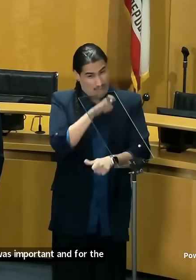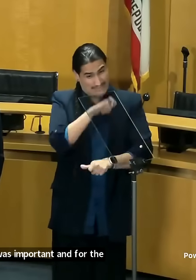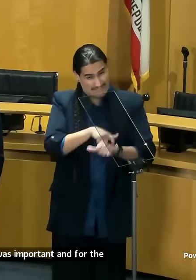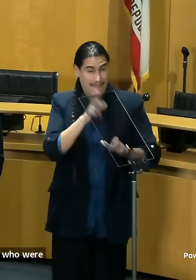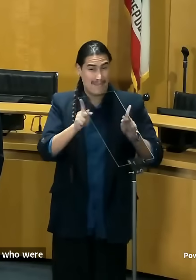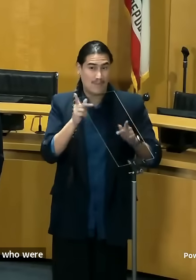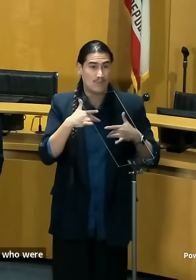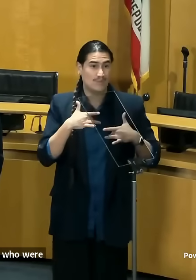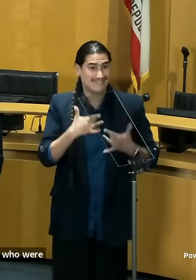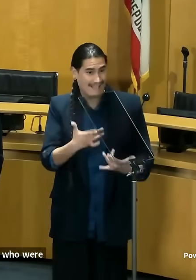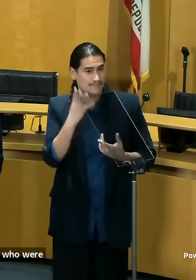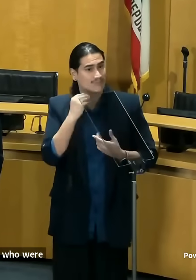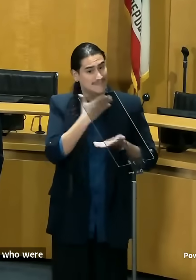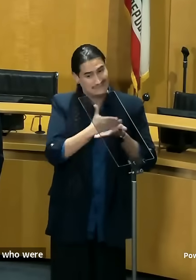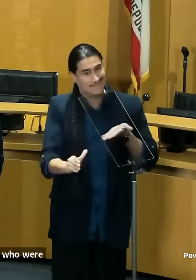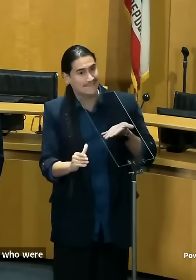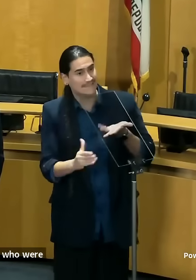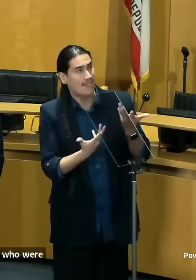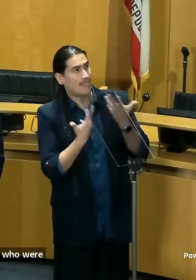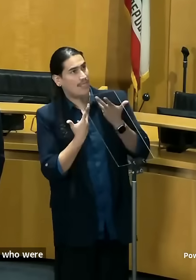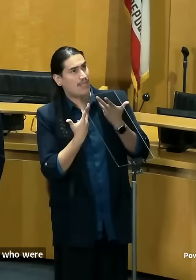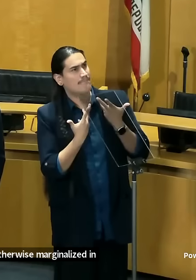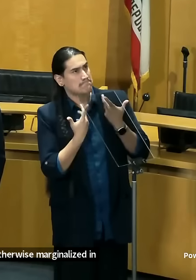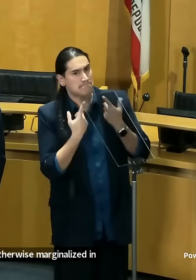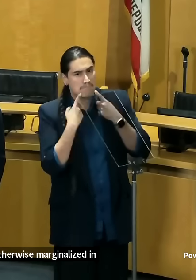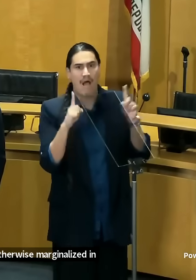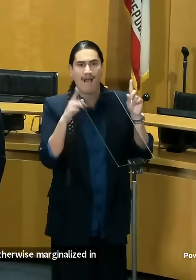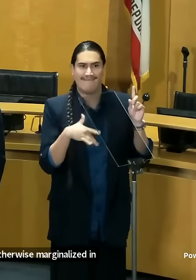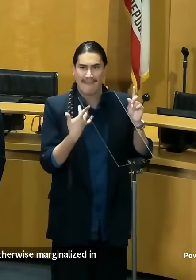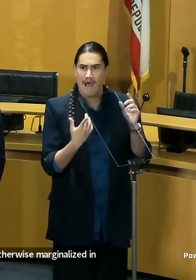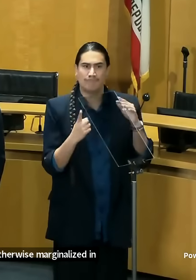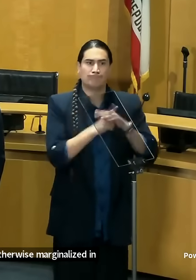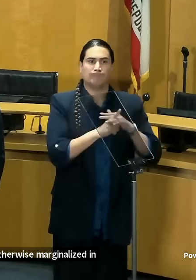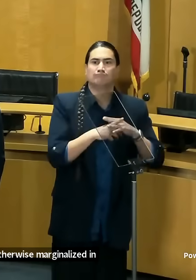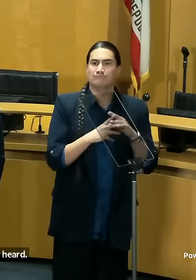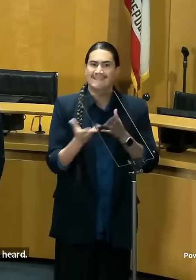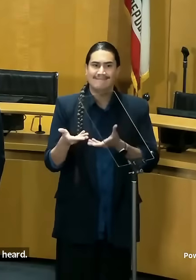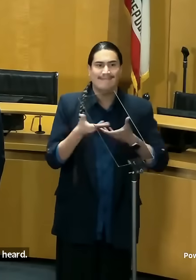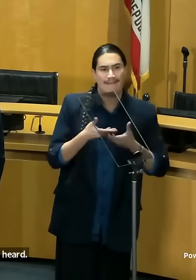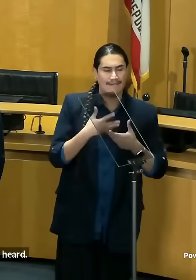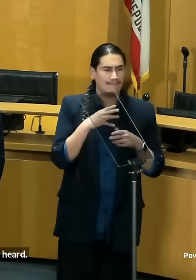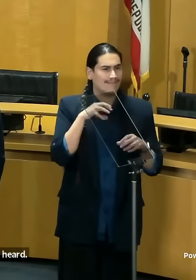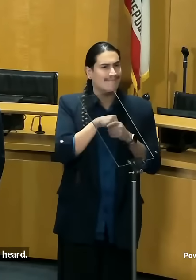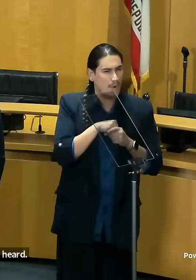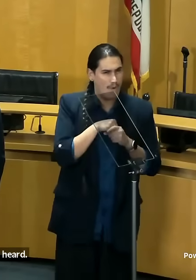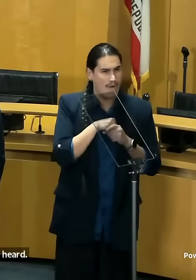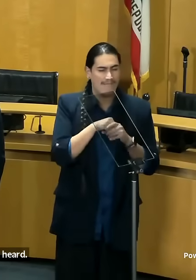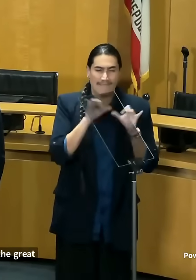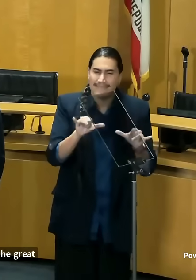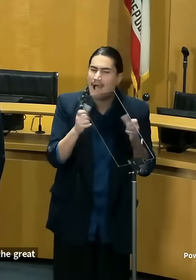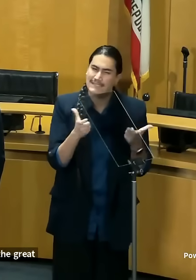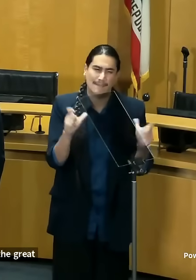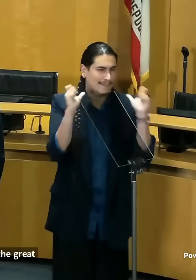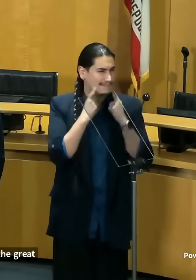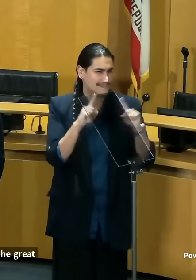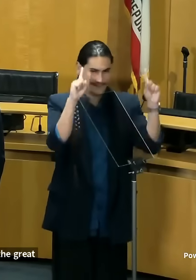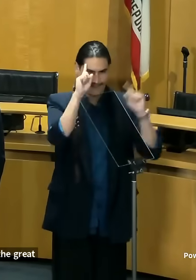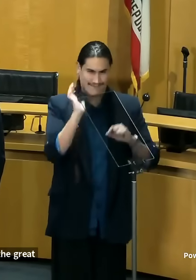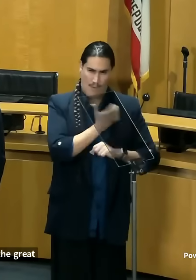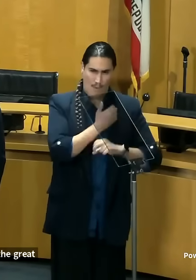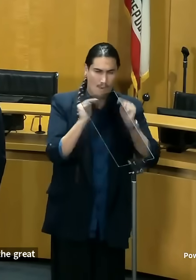otherwise marginalized in the past felt heard. And that was the great success of